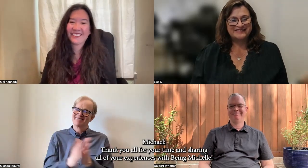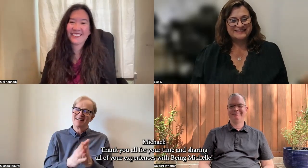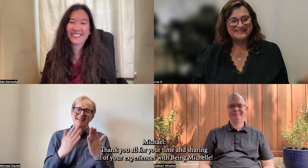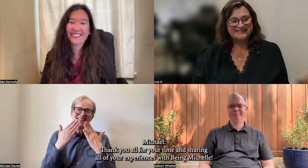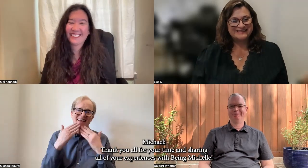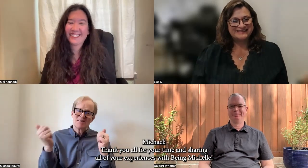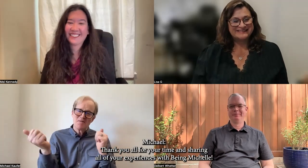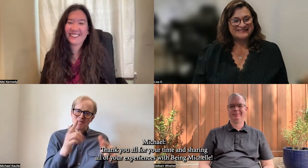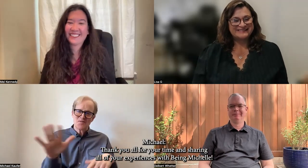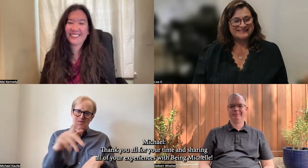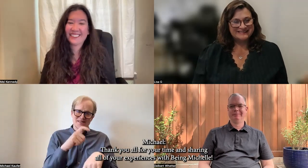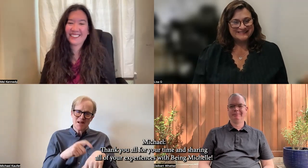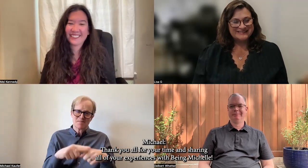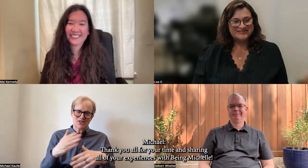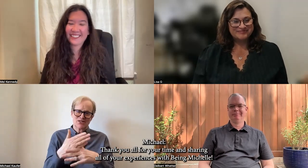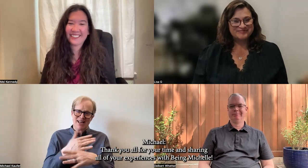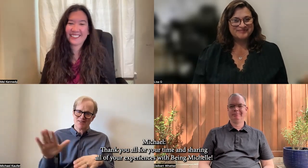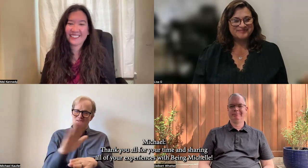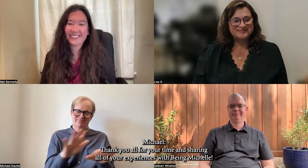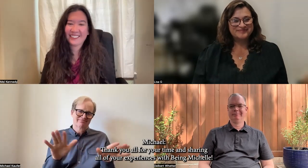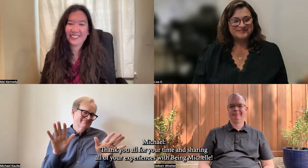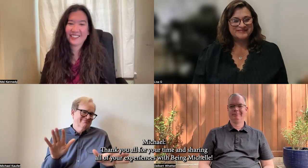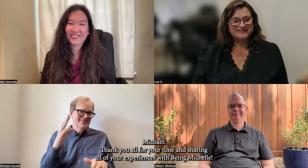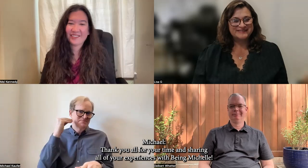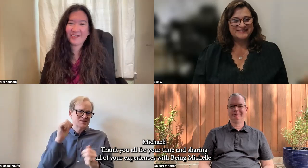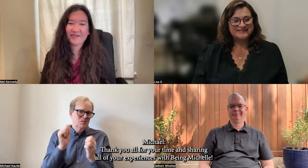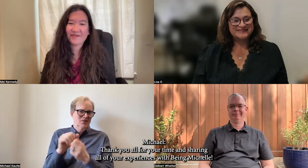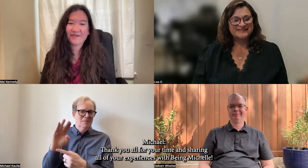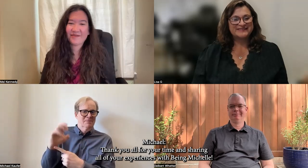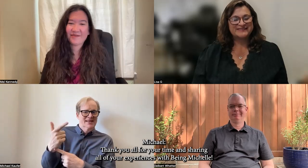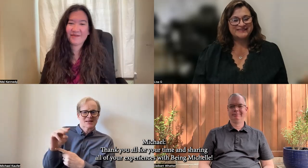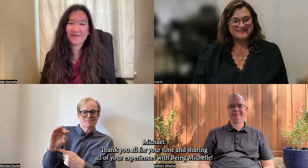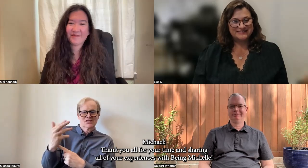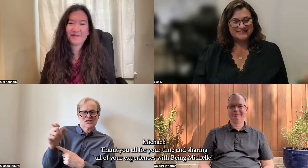Thank you all for your time and sharing all of your experiences with Being Michelle.